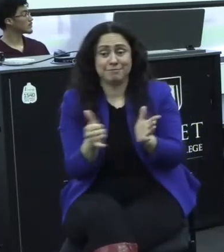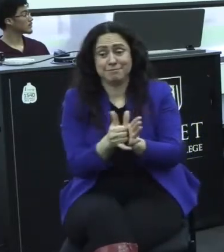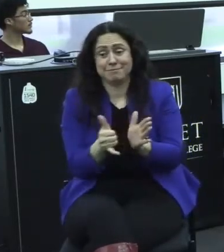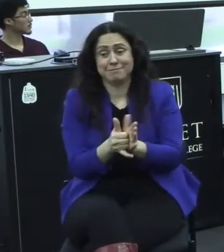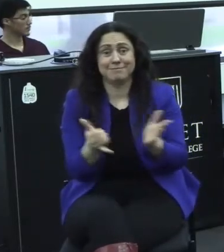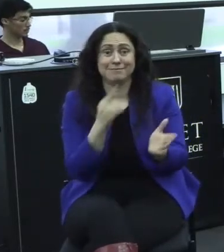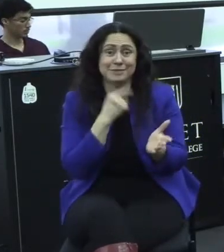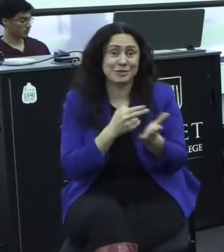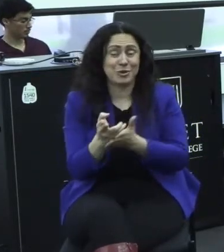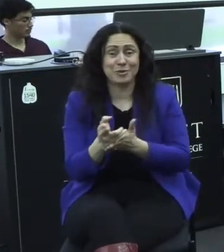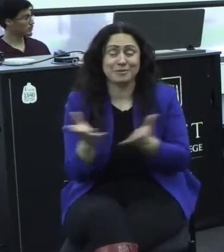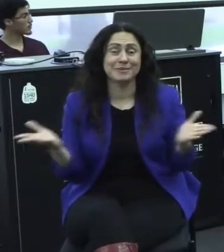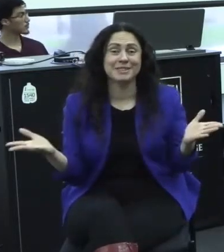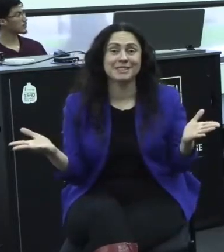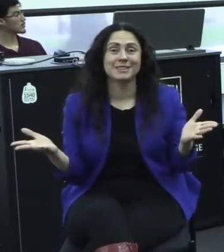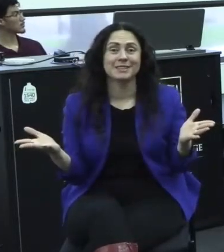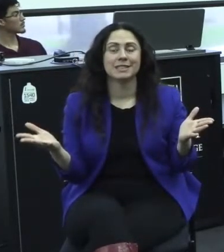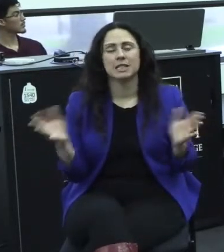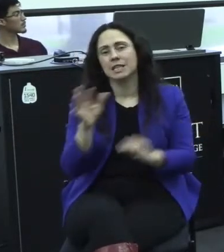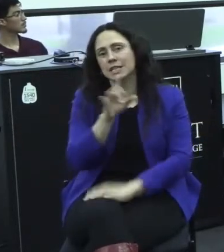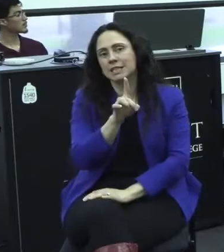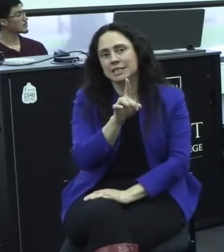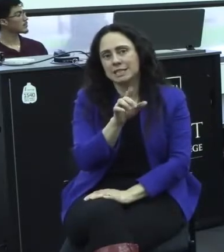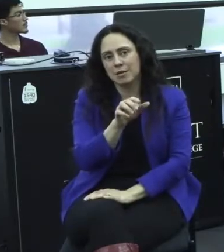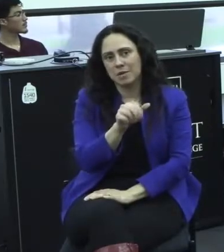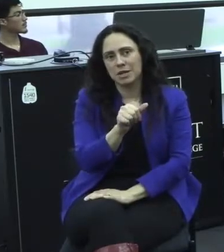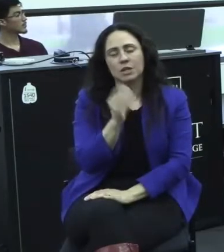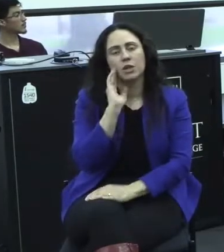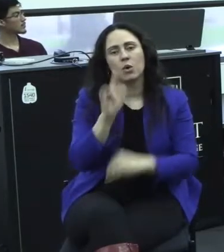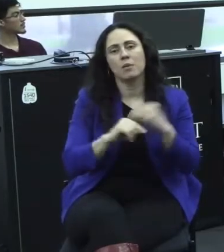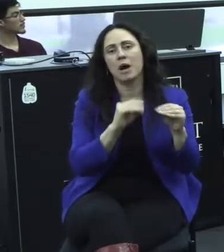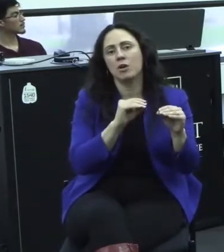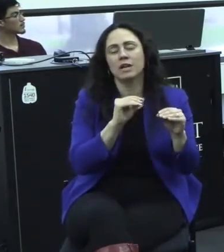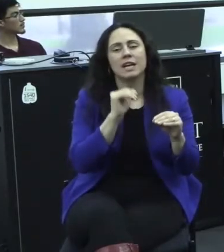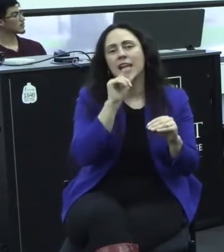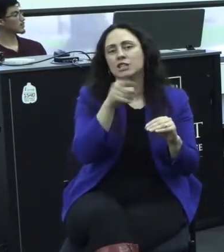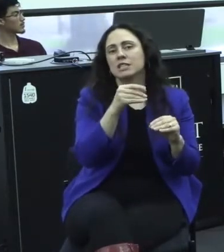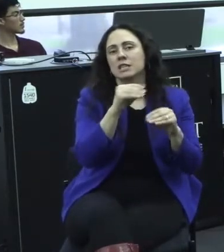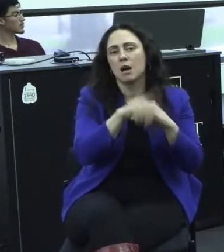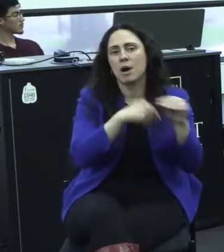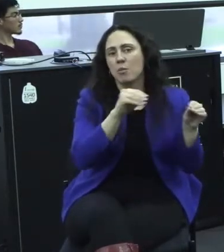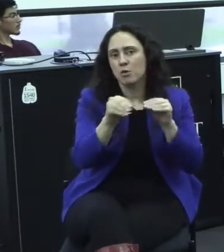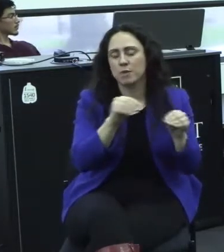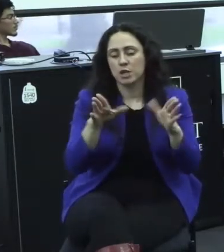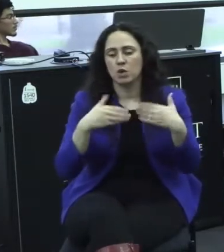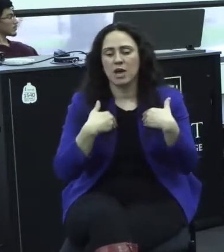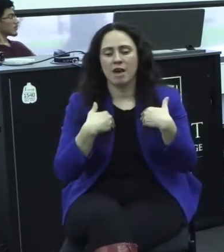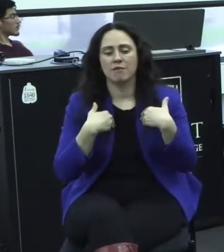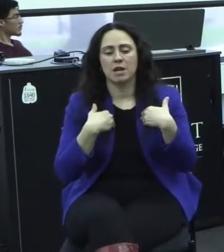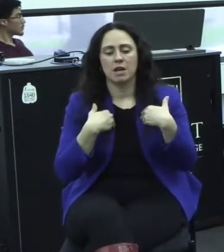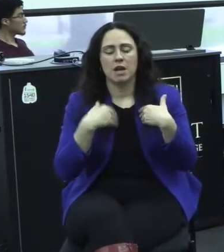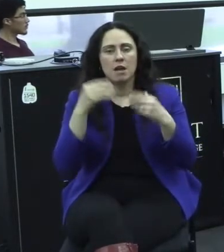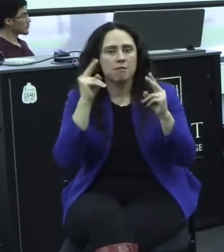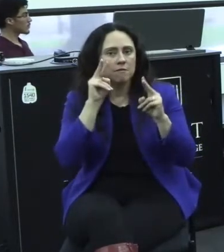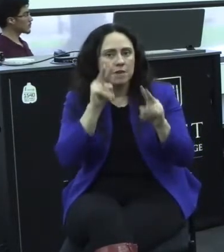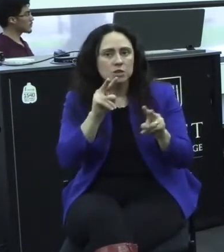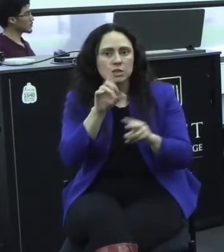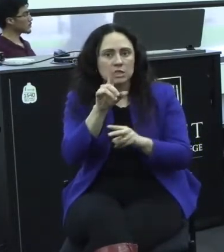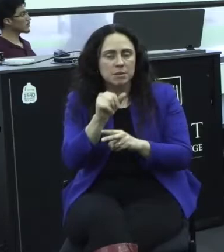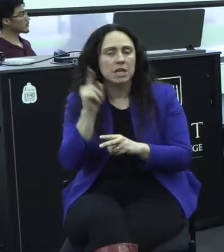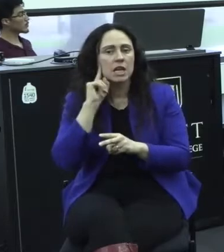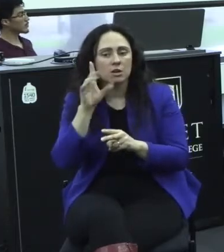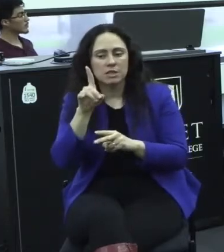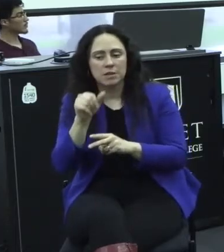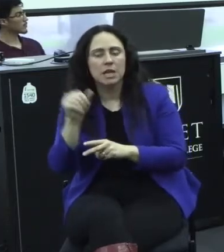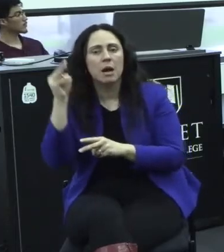you the truth. What it is disability is not just about movement. You have disabilities, you have visual disabilities, you have hearing disabilities, you